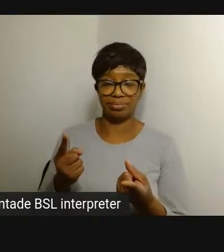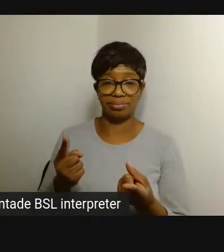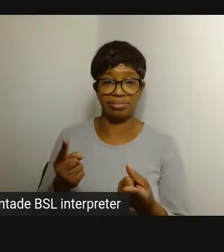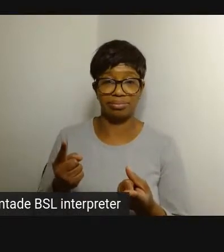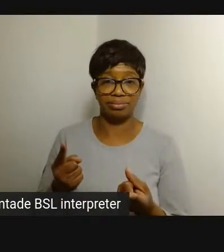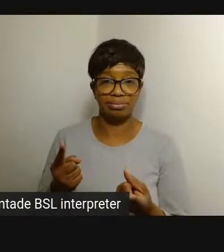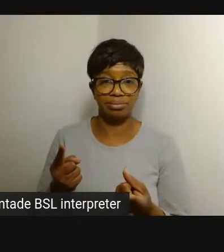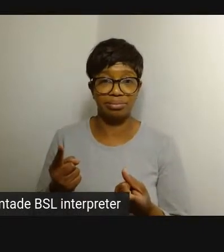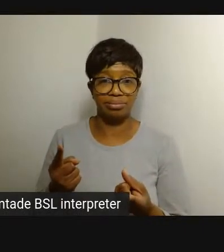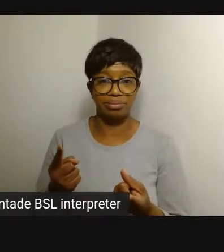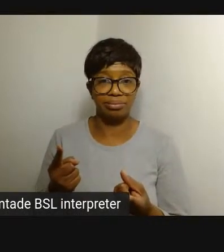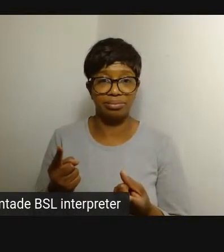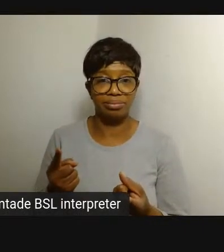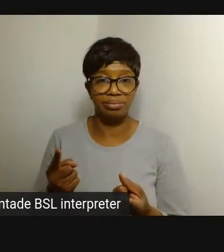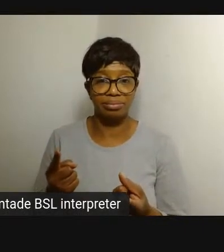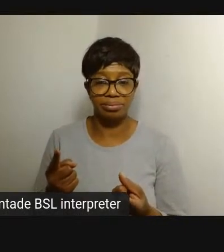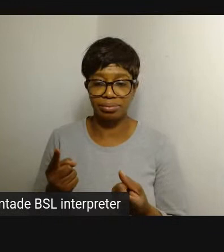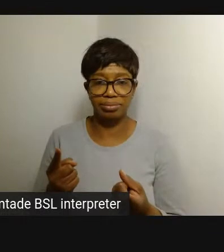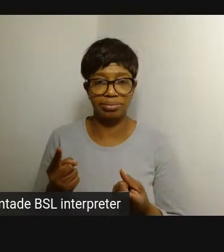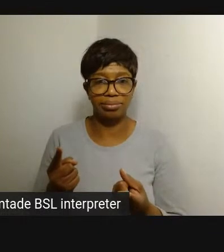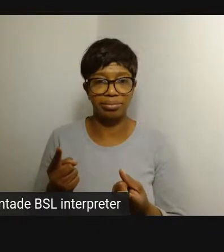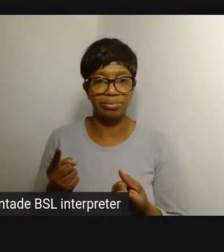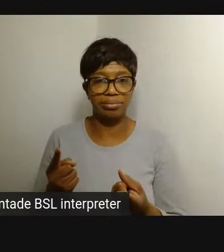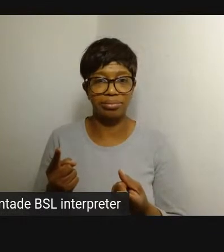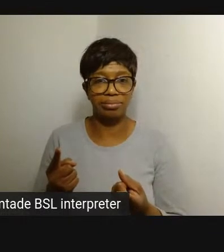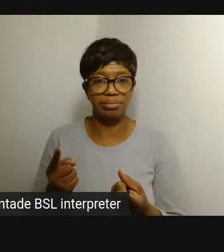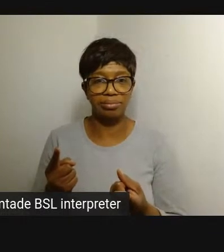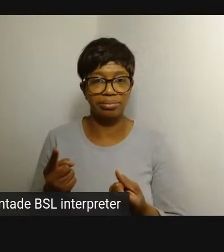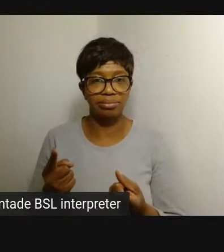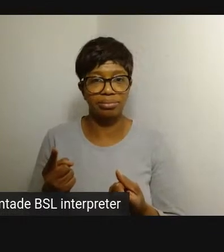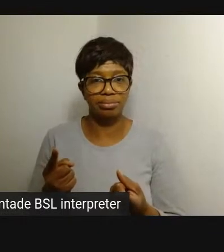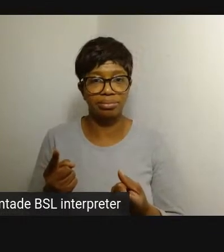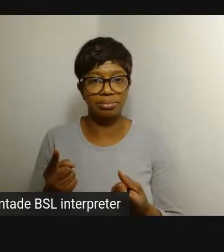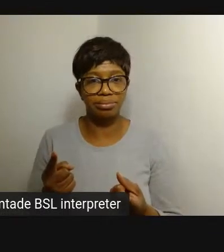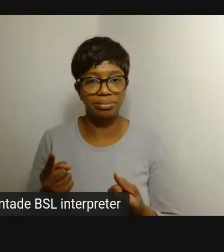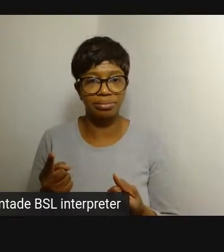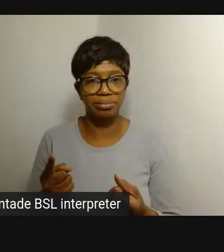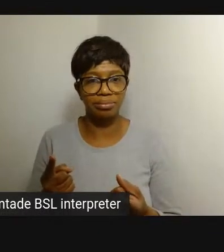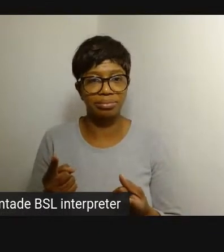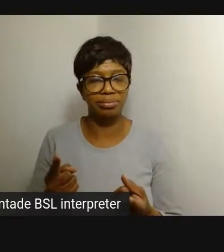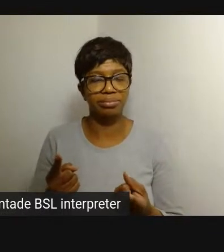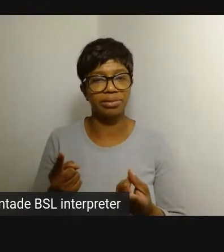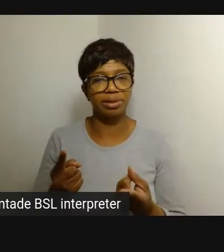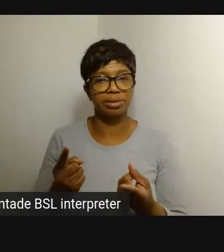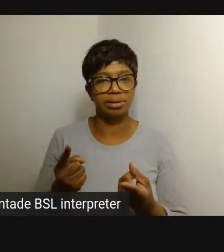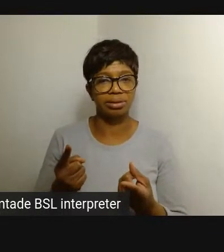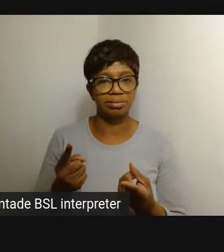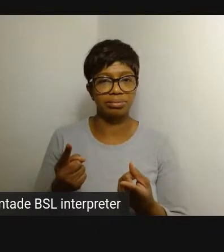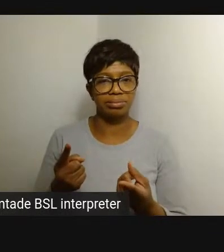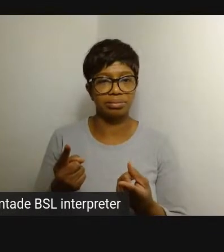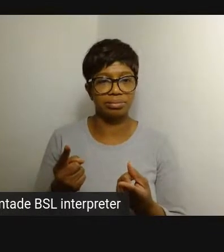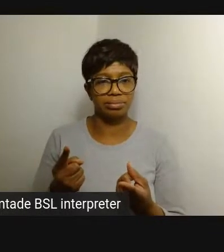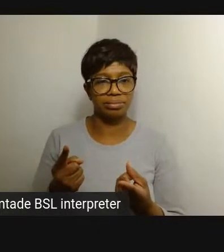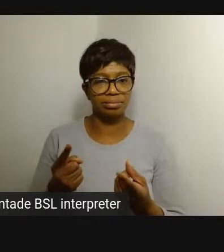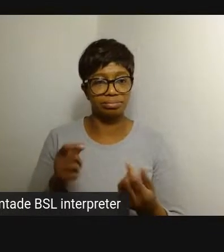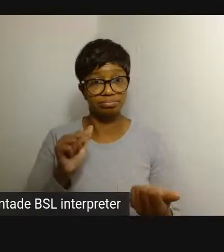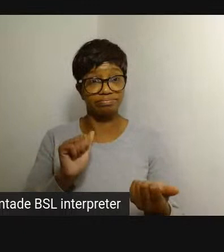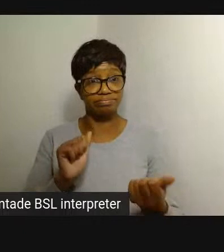Black experience in this lecture, we must remain aware of the diversities in the Black